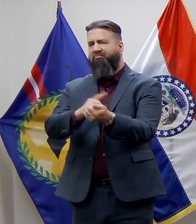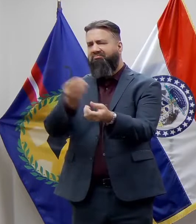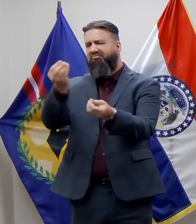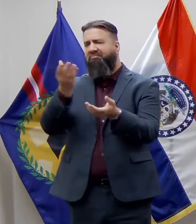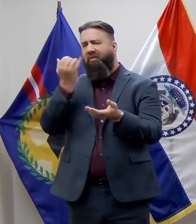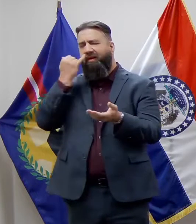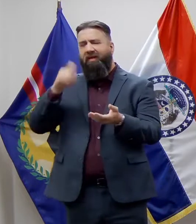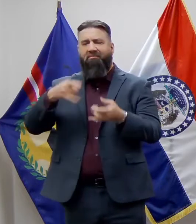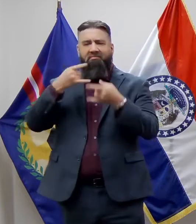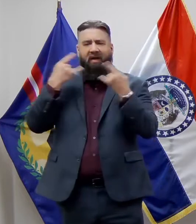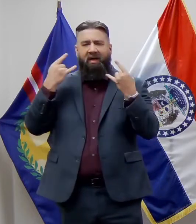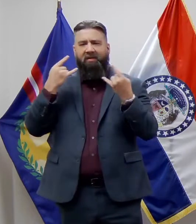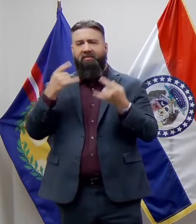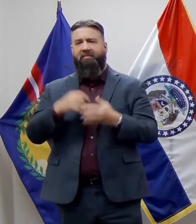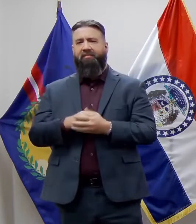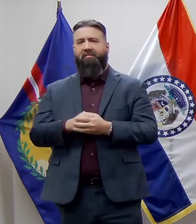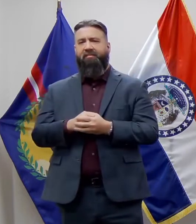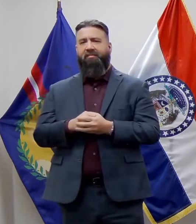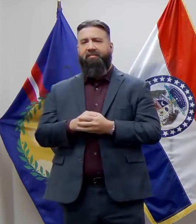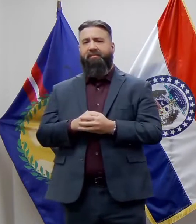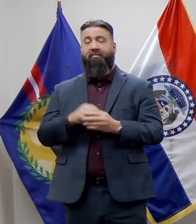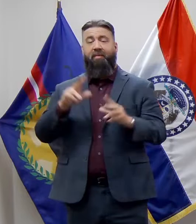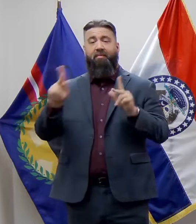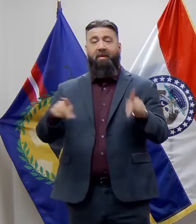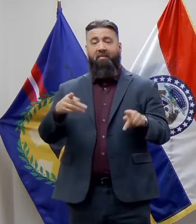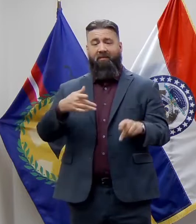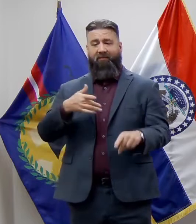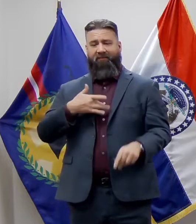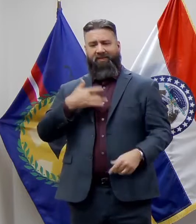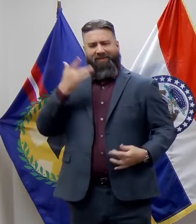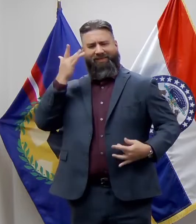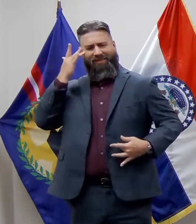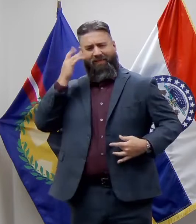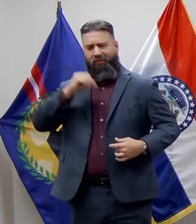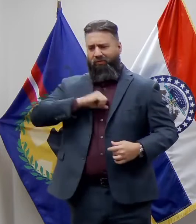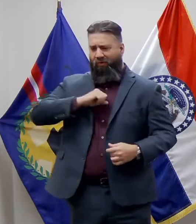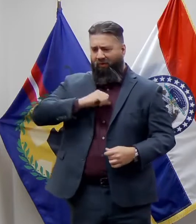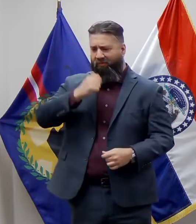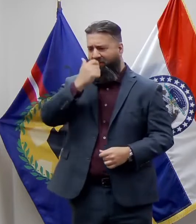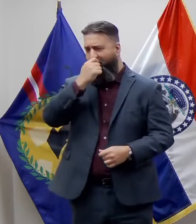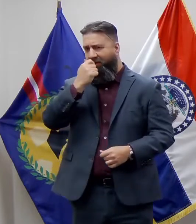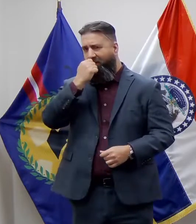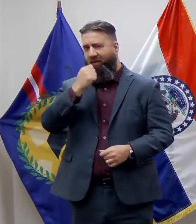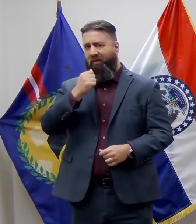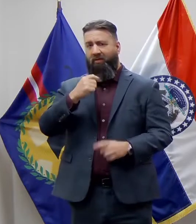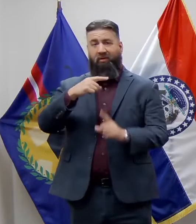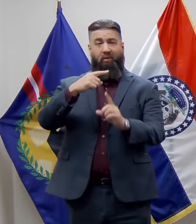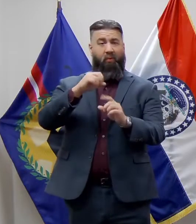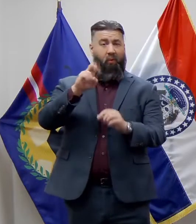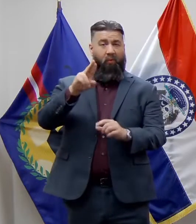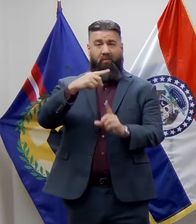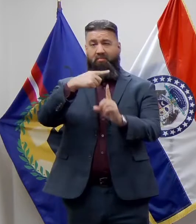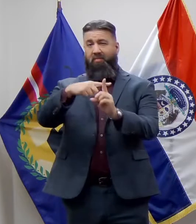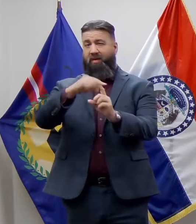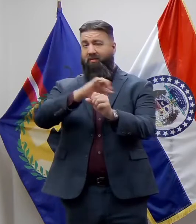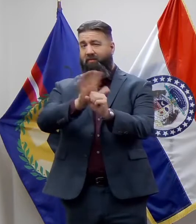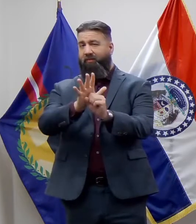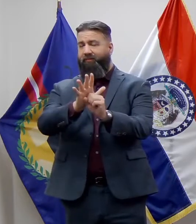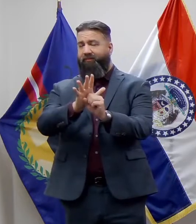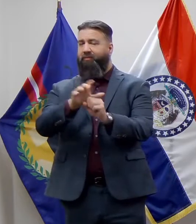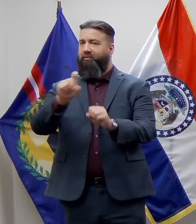other precautions. People with symptoms, a positive test, or exposure to someone with COVID-19 should wear a